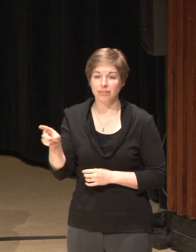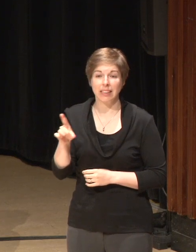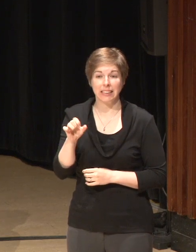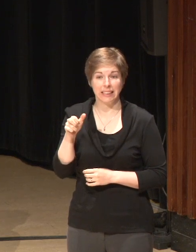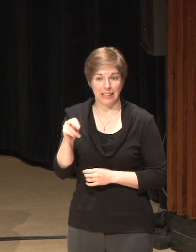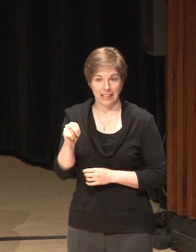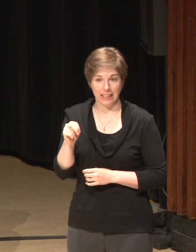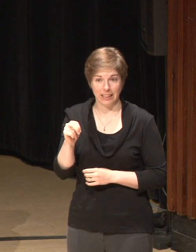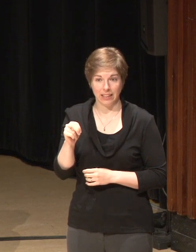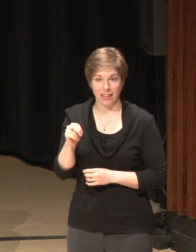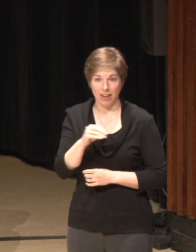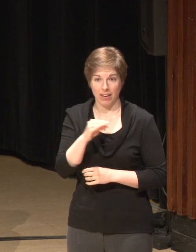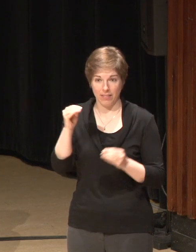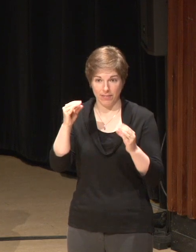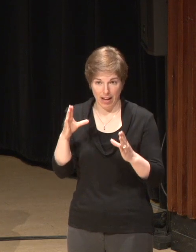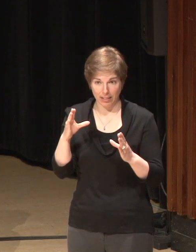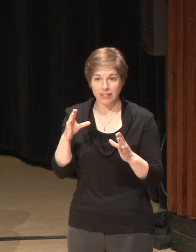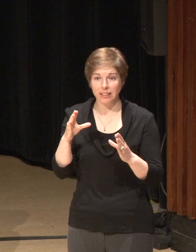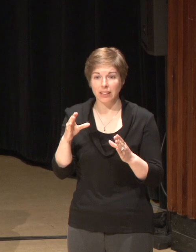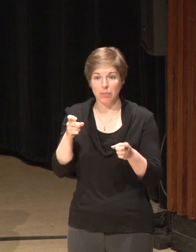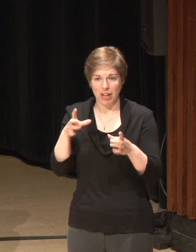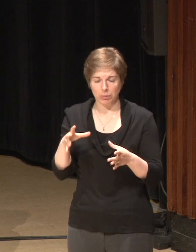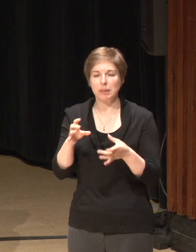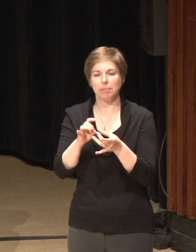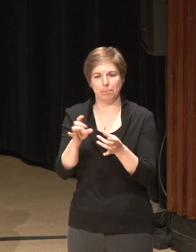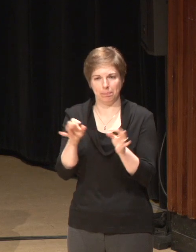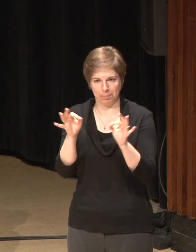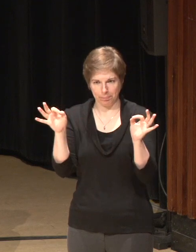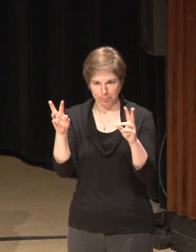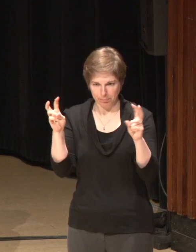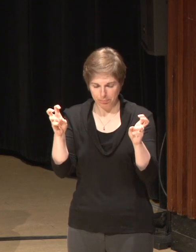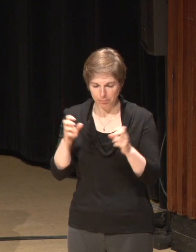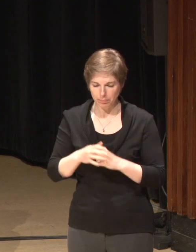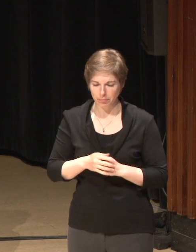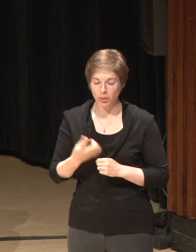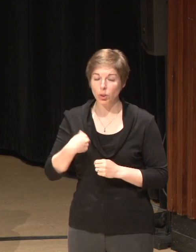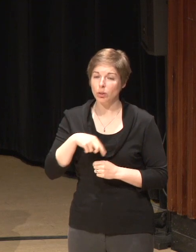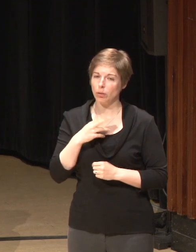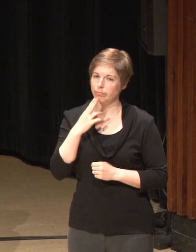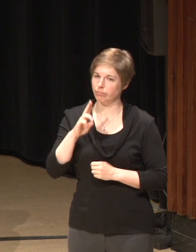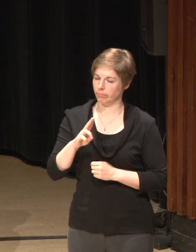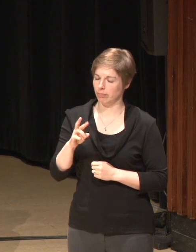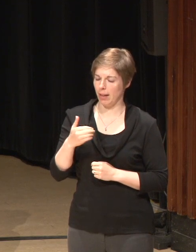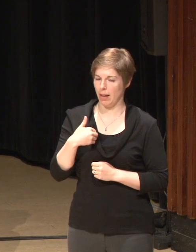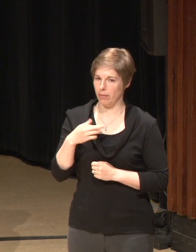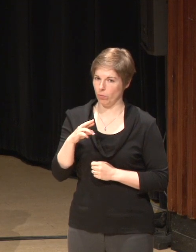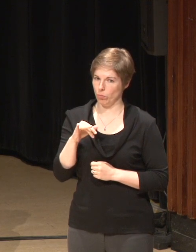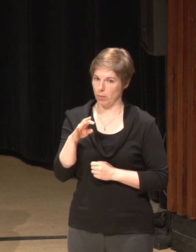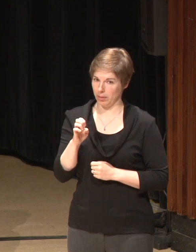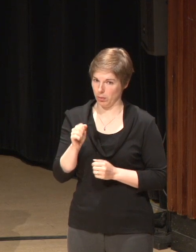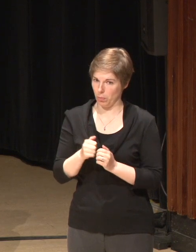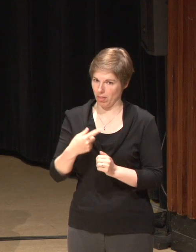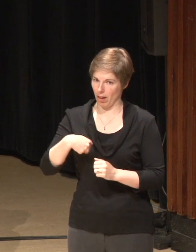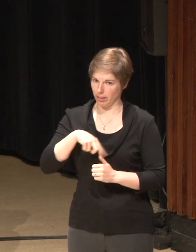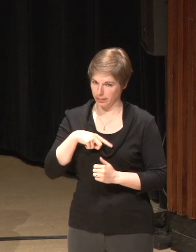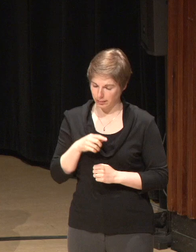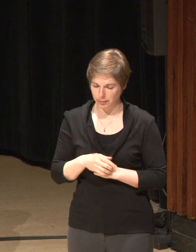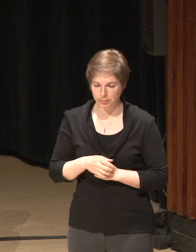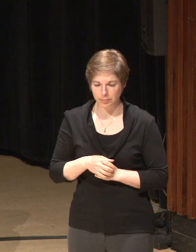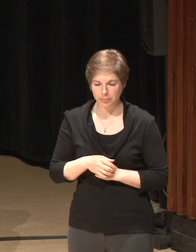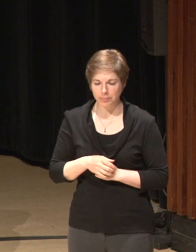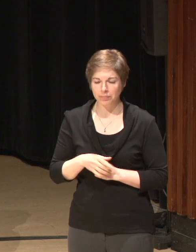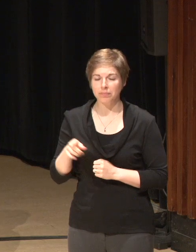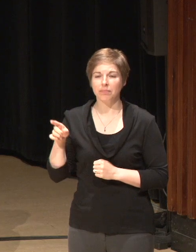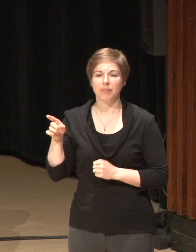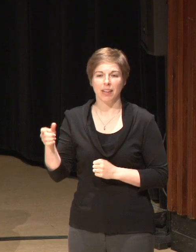Peggy Cunningham, said of Mr. Shaw, "We are extremely fortunate to have Robbie with us. His career spans a wide range of